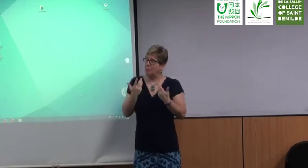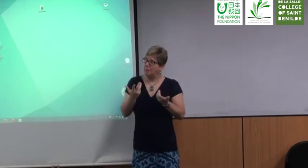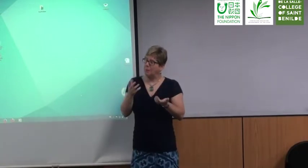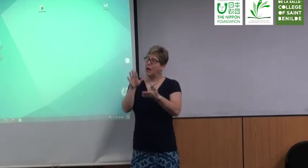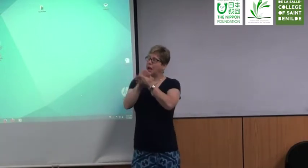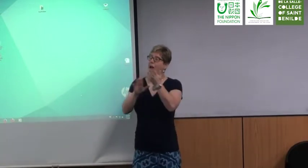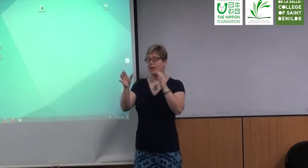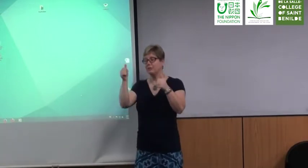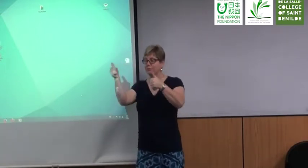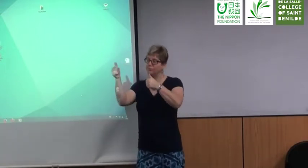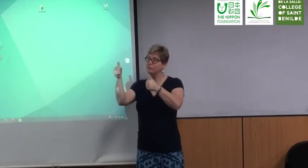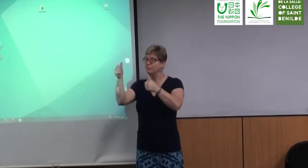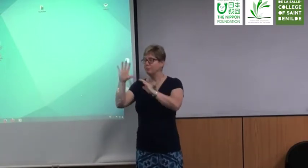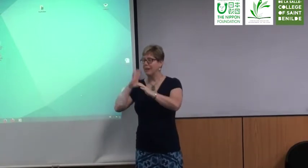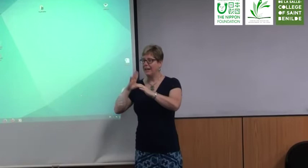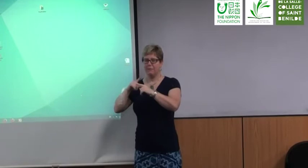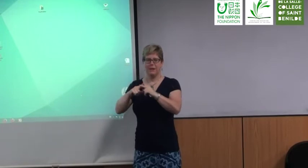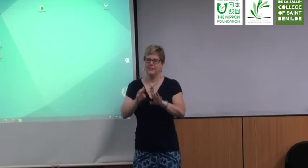Honestly,